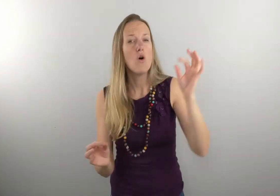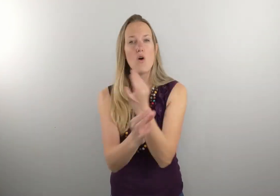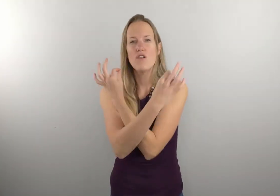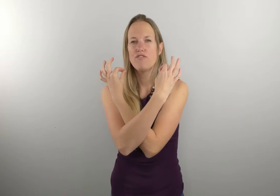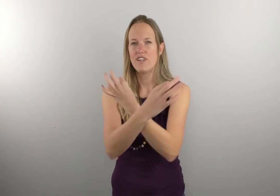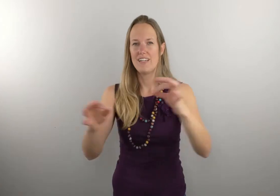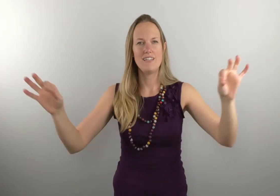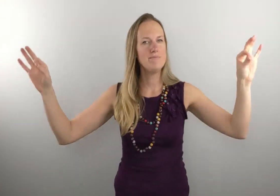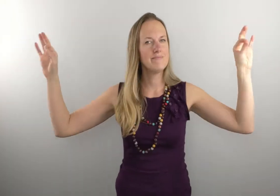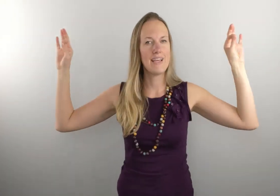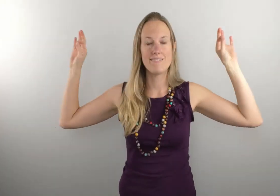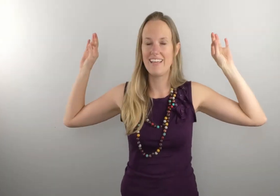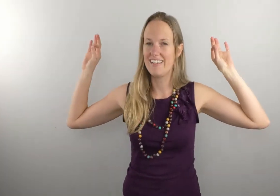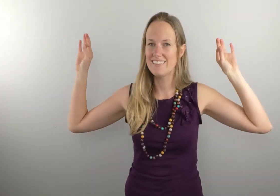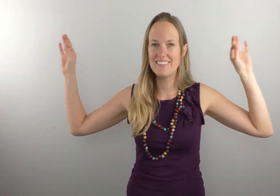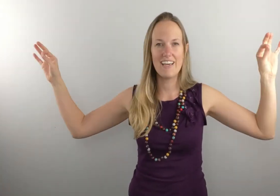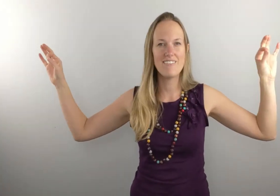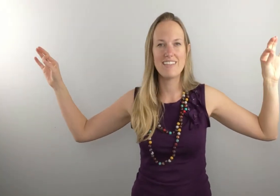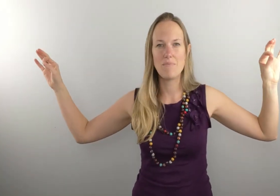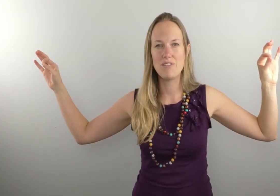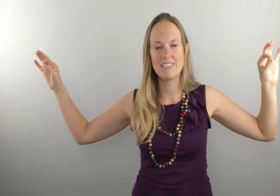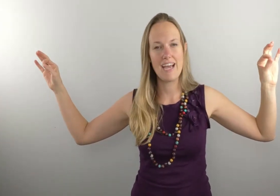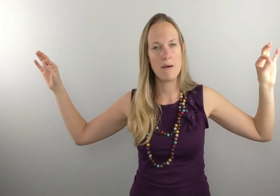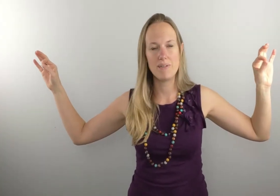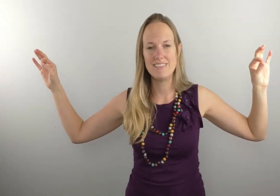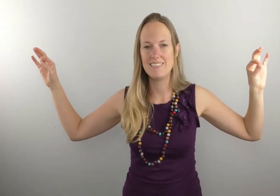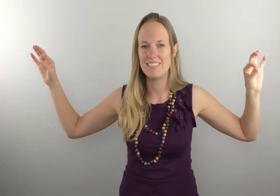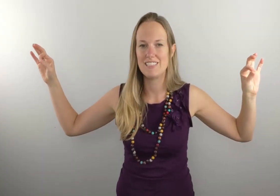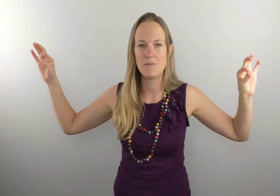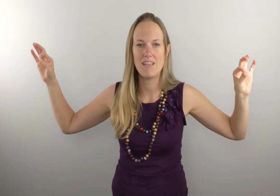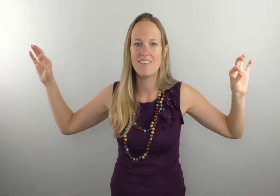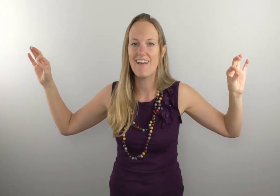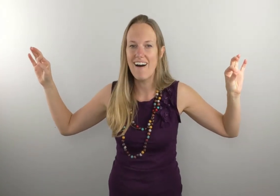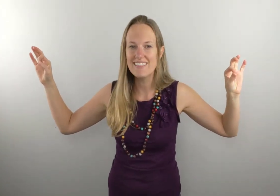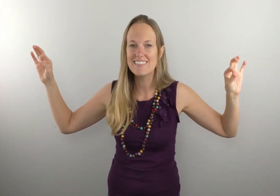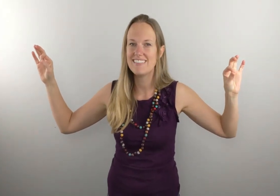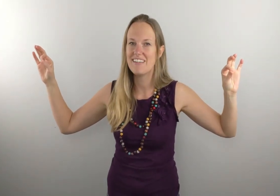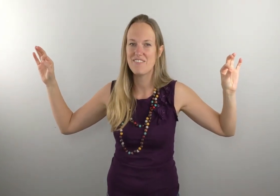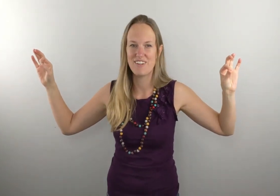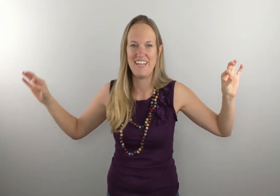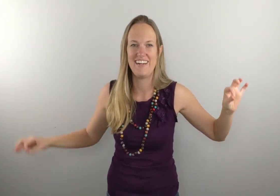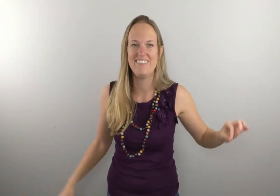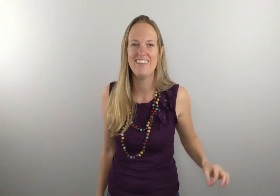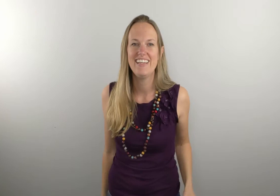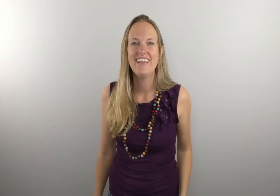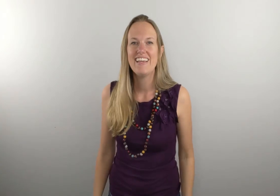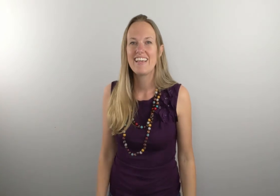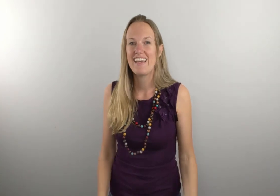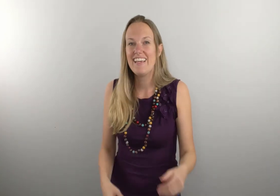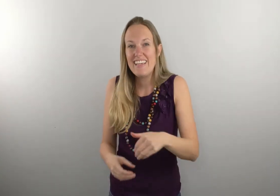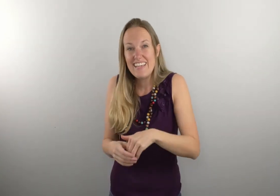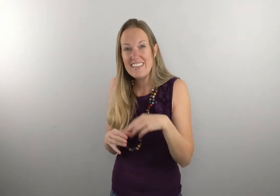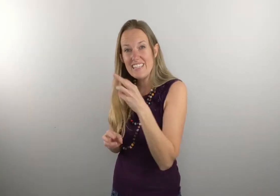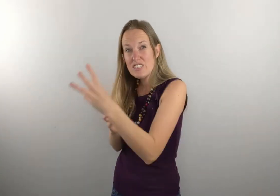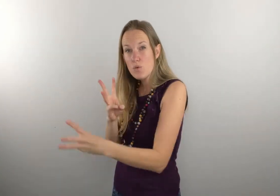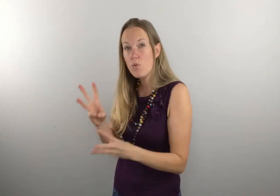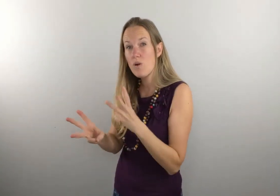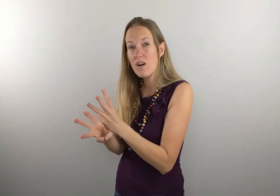your freedom. And like I said, when that music happens, it's just gonna be lost and then freedom. Okay, in this